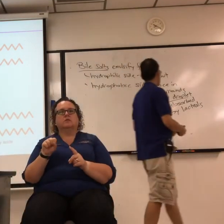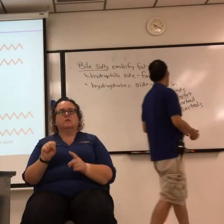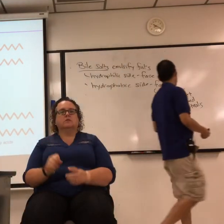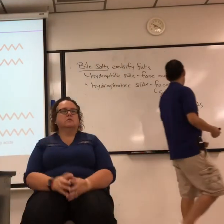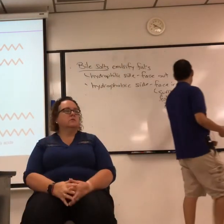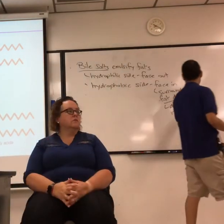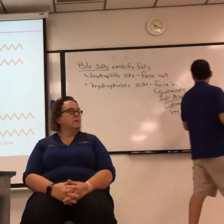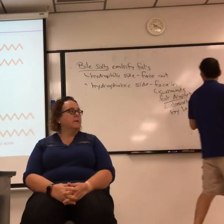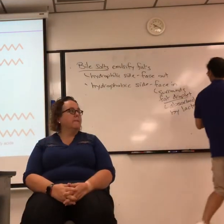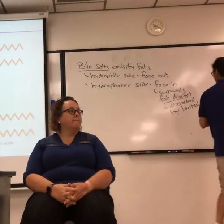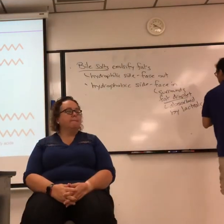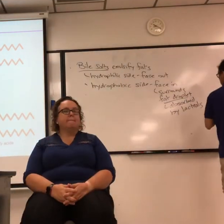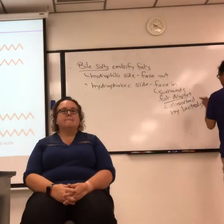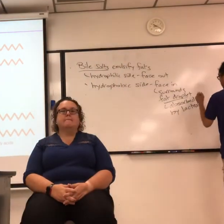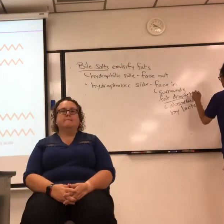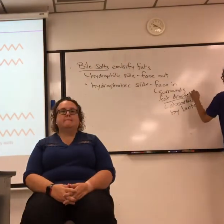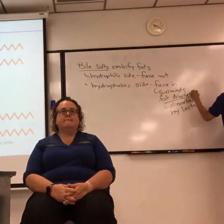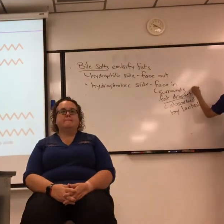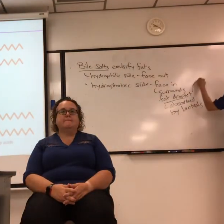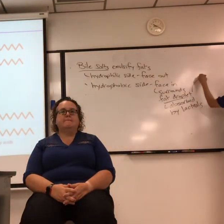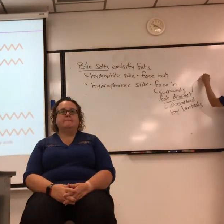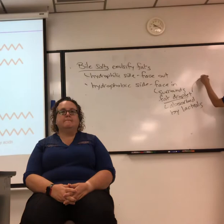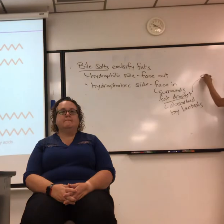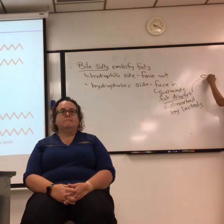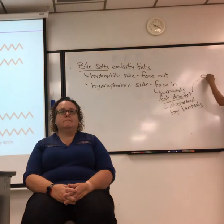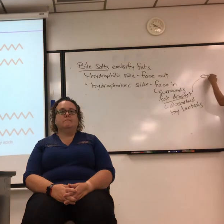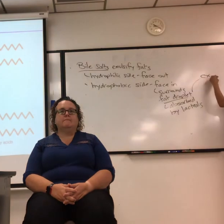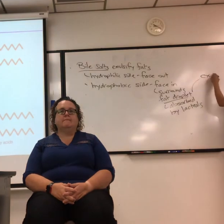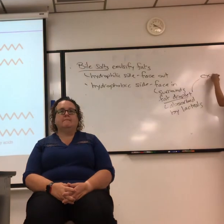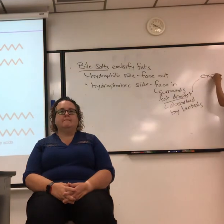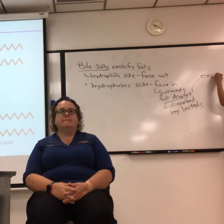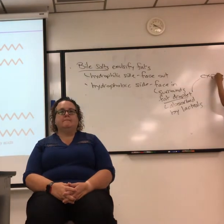So fat droplet absorbed by lacteals, fat droplet